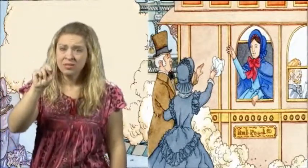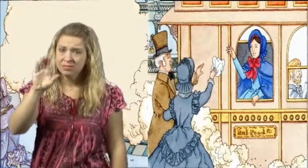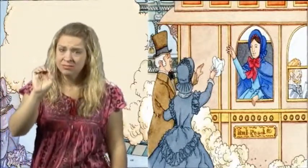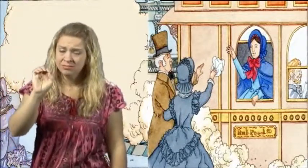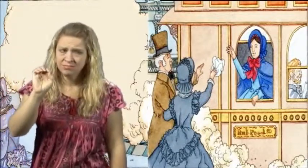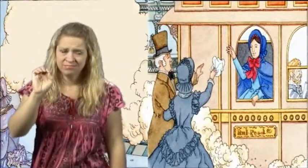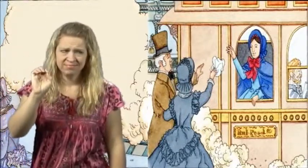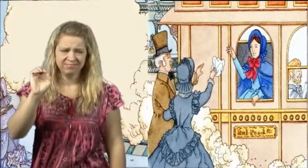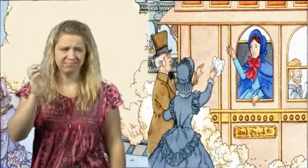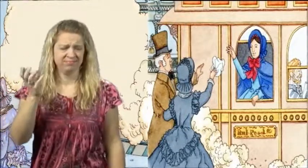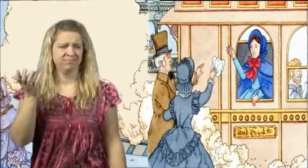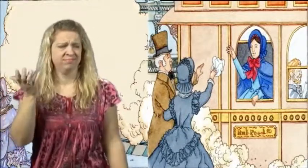Florence was devastated.